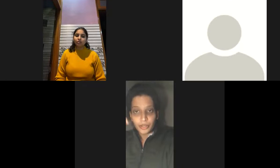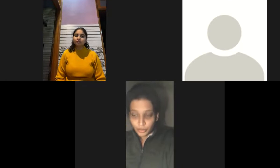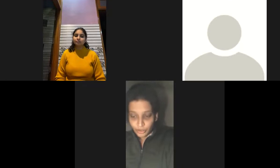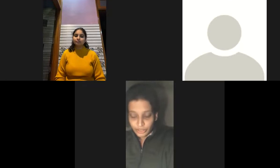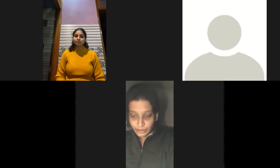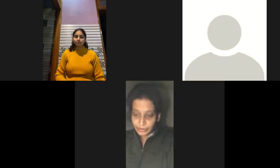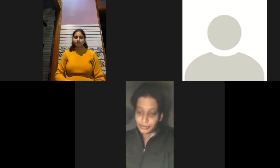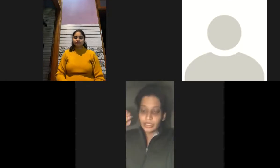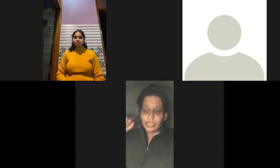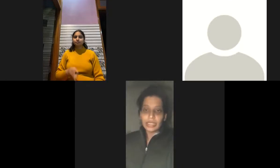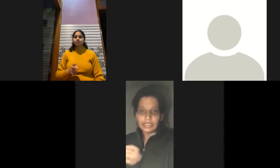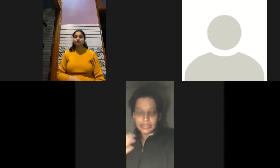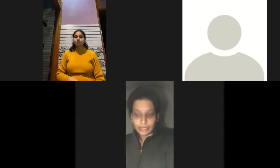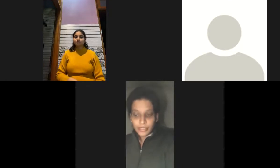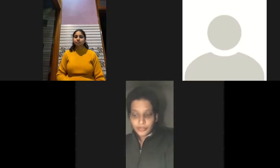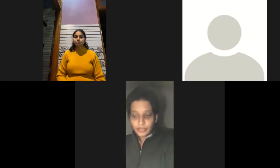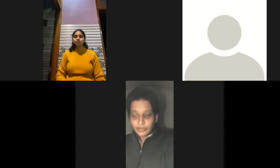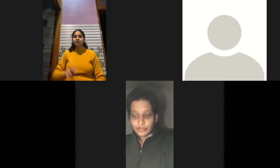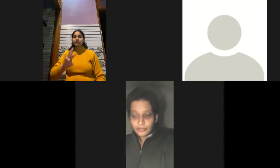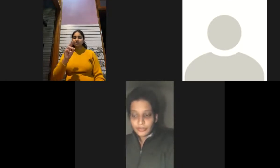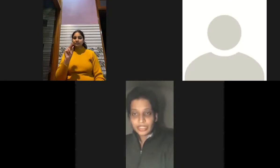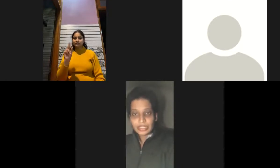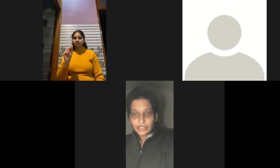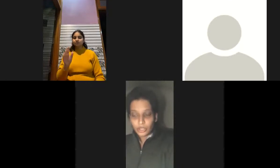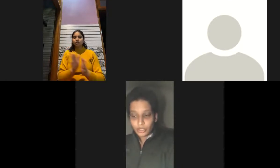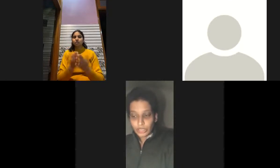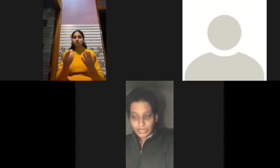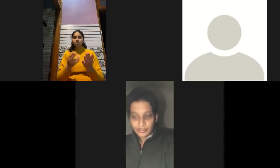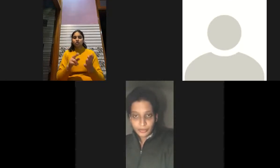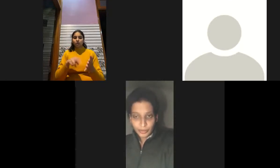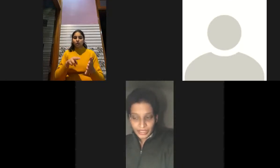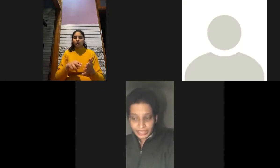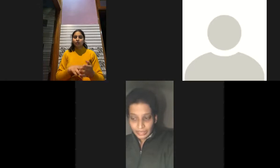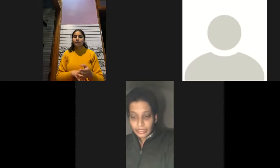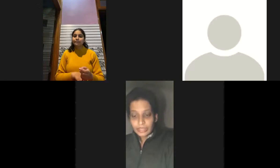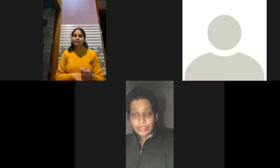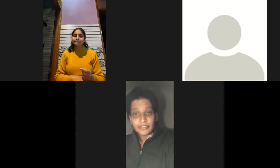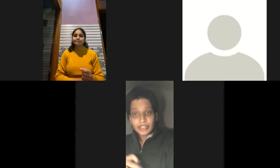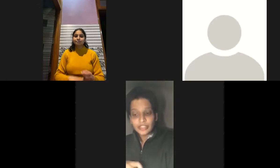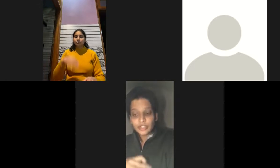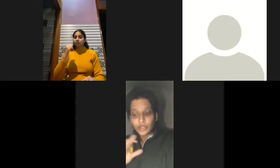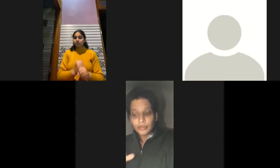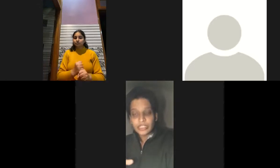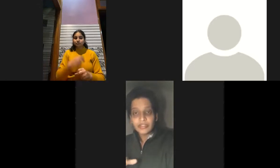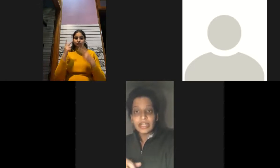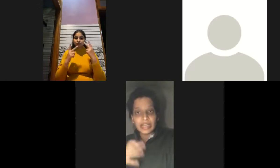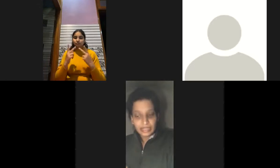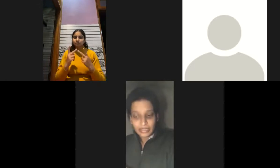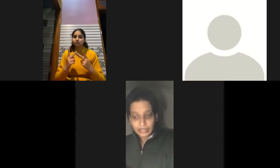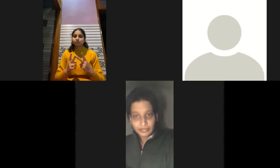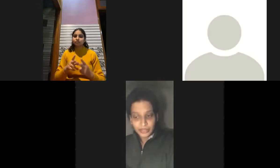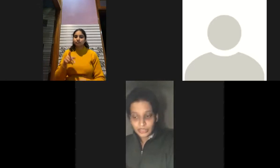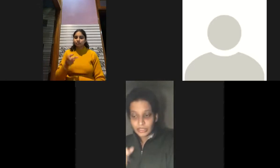upon more ordinary people. In the second part of the novel, when Gulliver arrives at Brobdingnag, the definitions of normative are